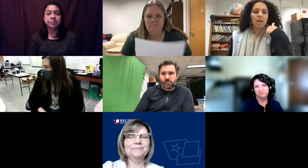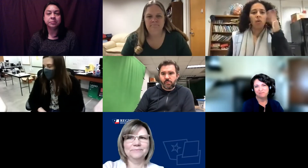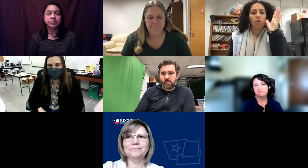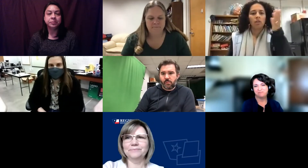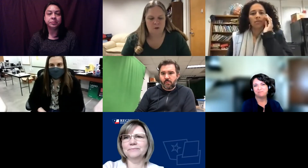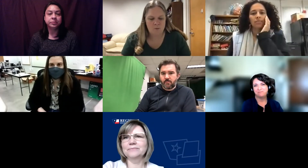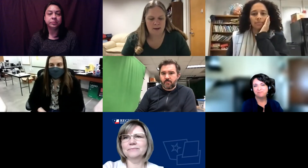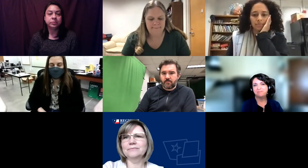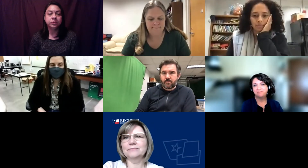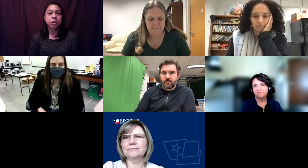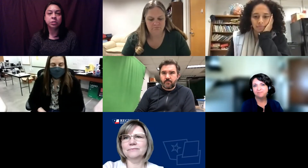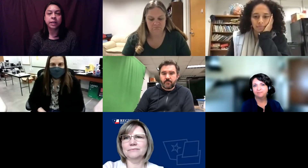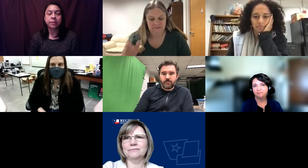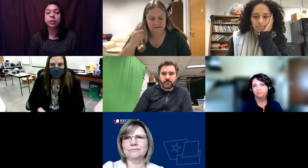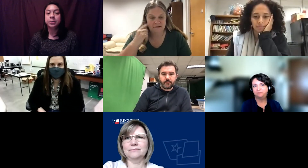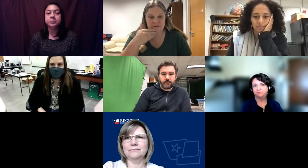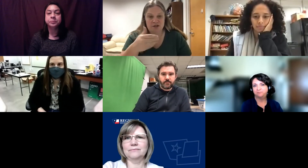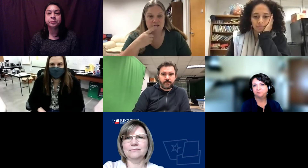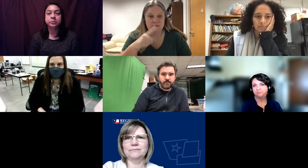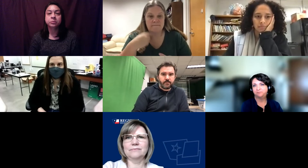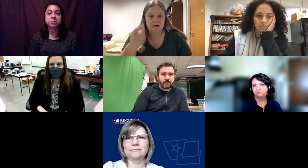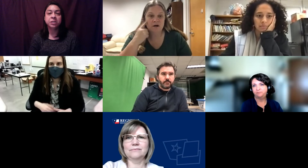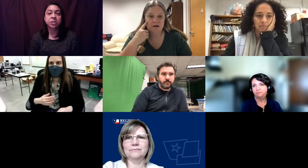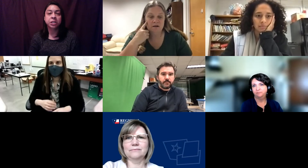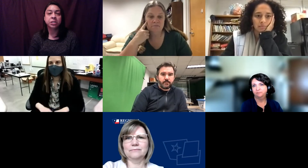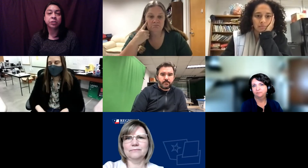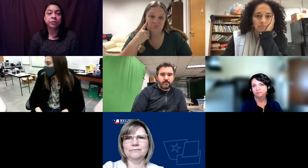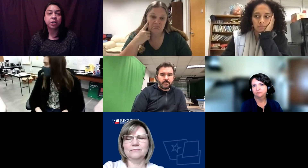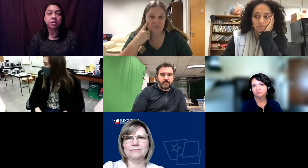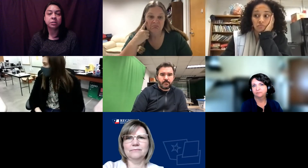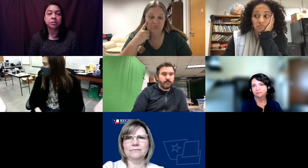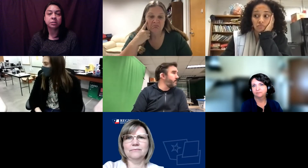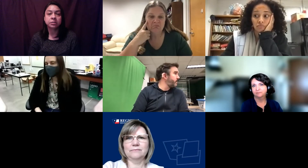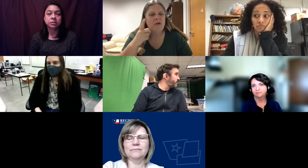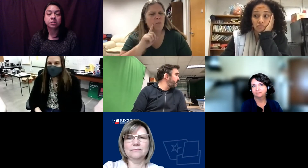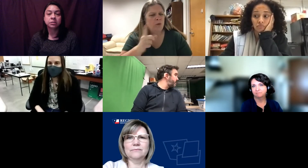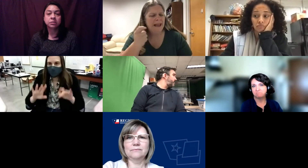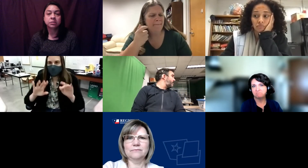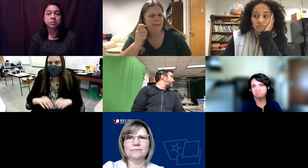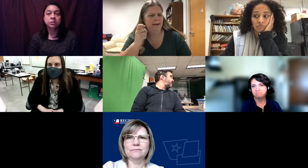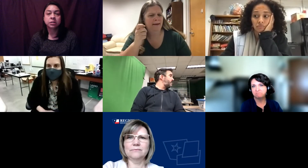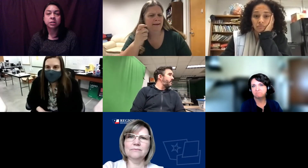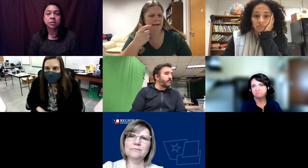easily. So I'll do that. Okay. Sounds good so far.